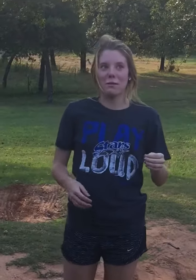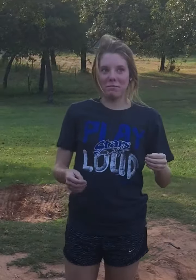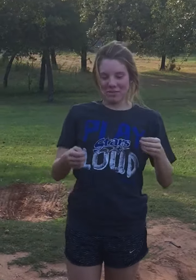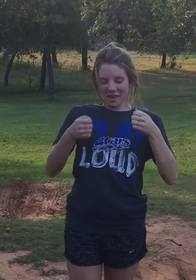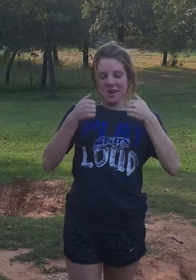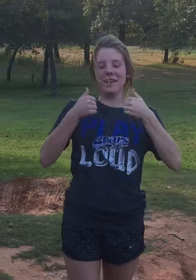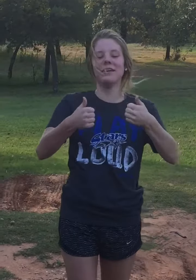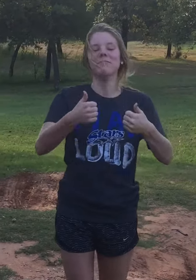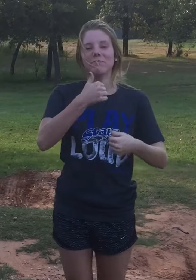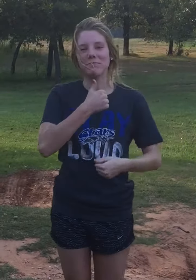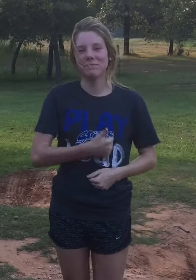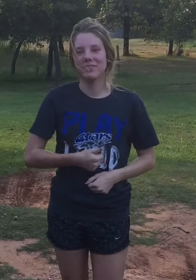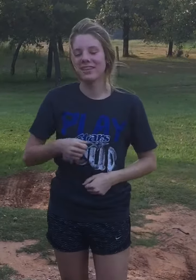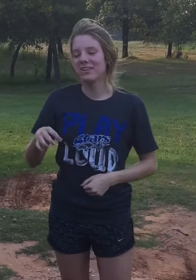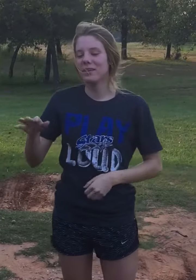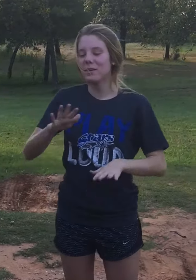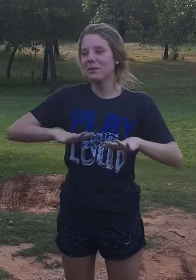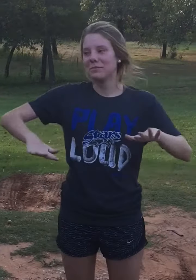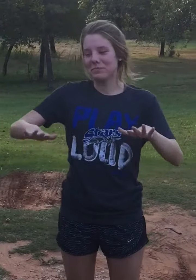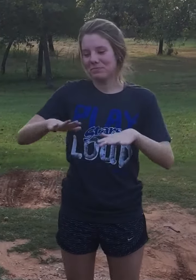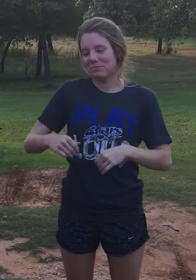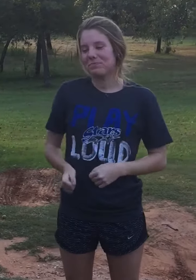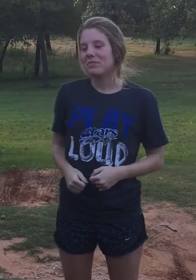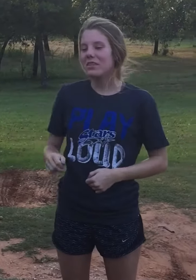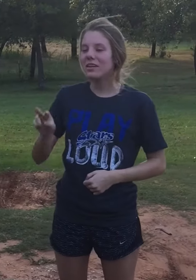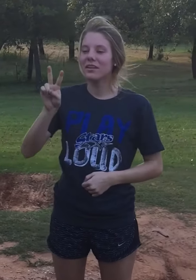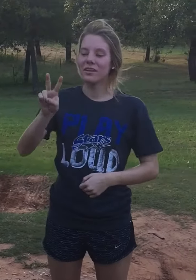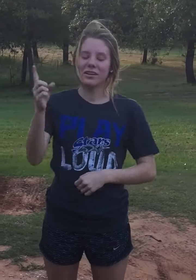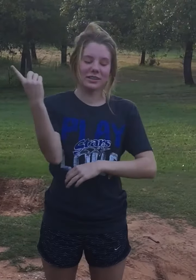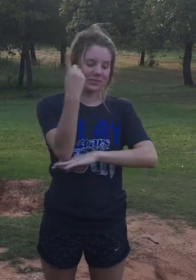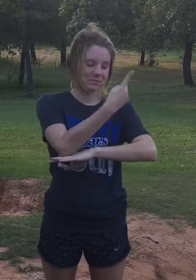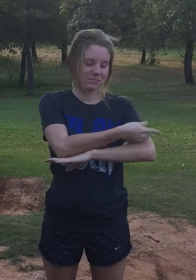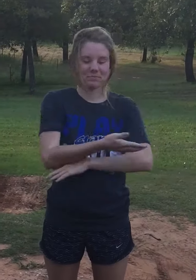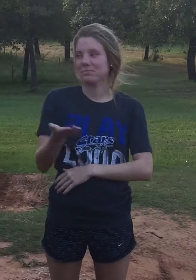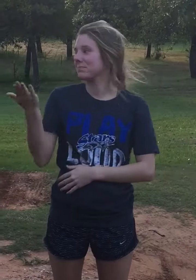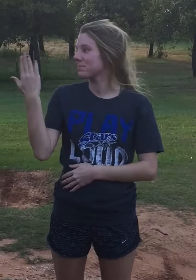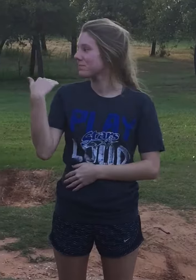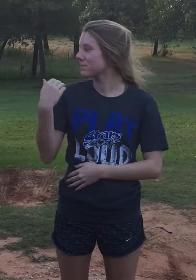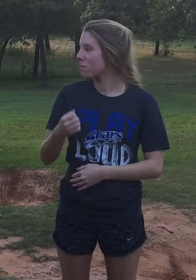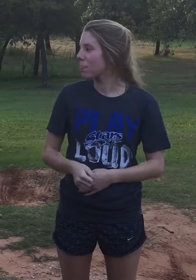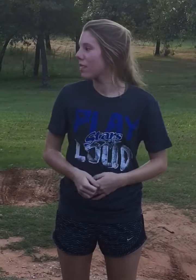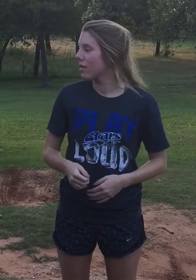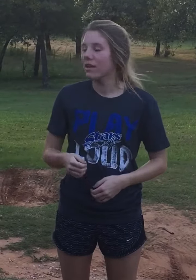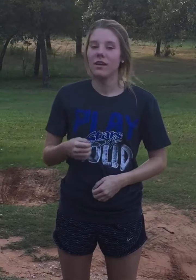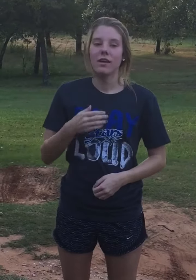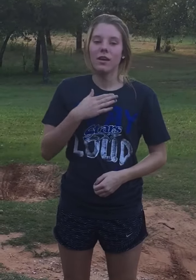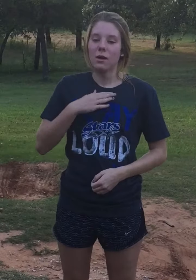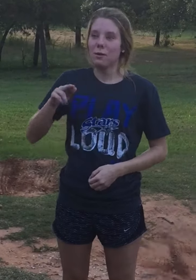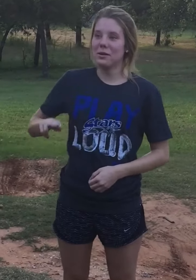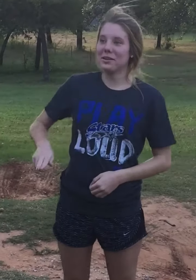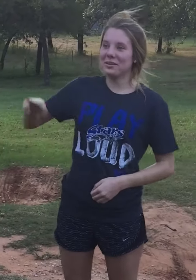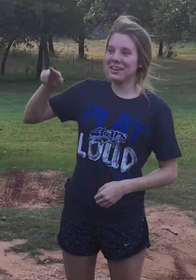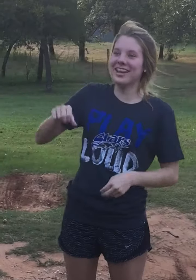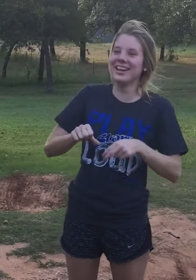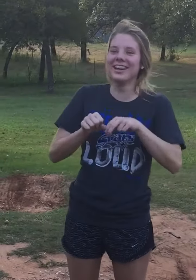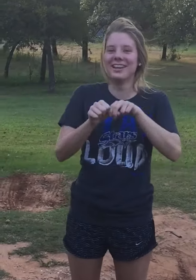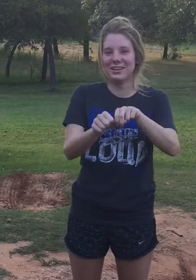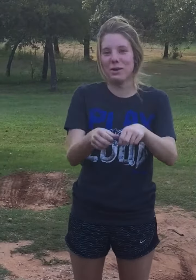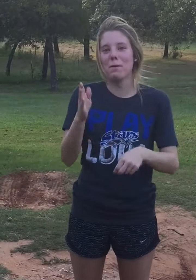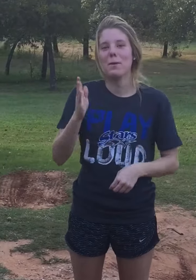Drove down to the old place a couple of days ago, where I grew up right